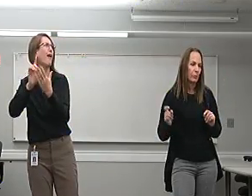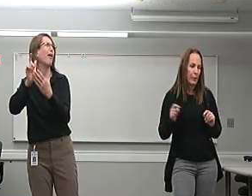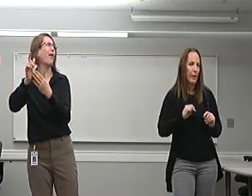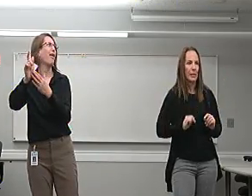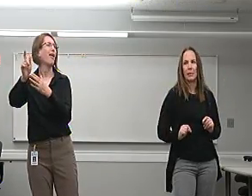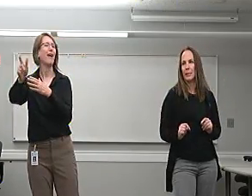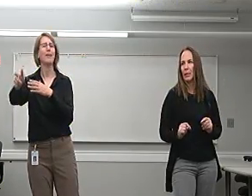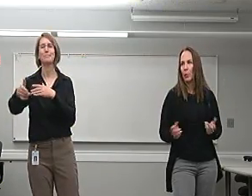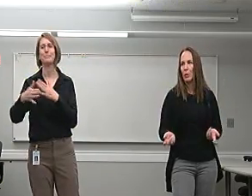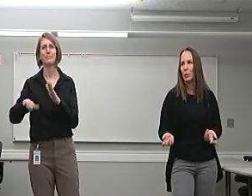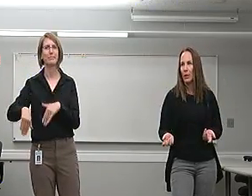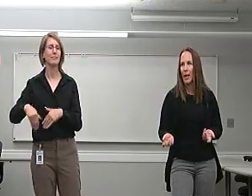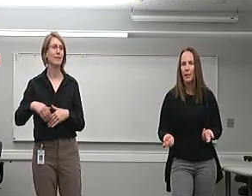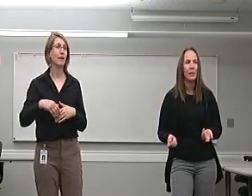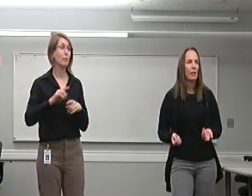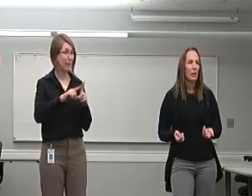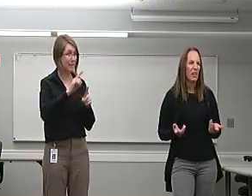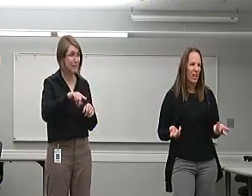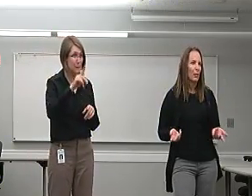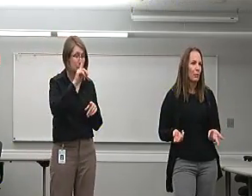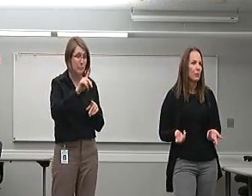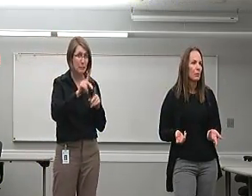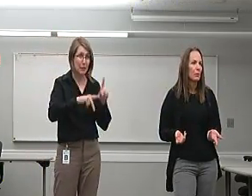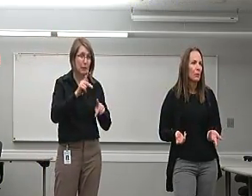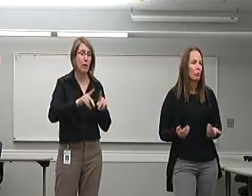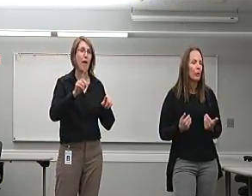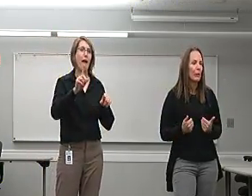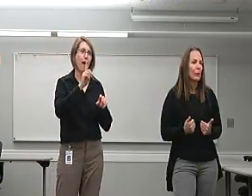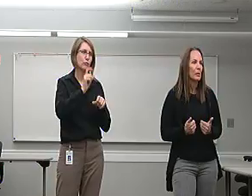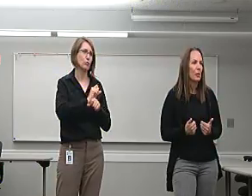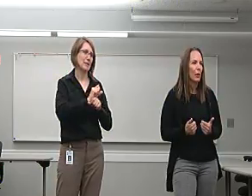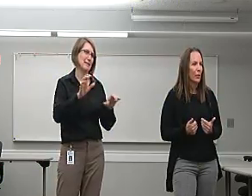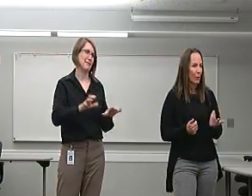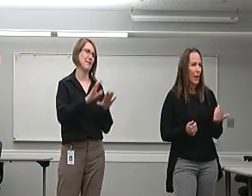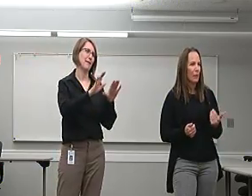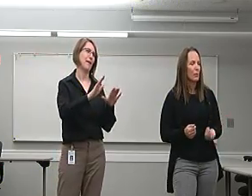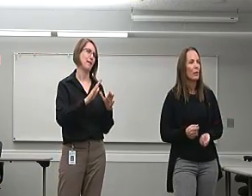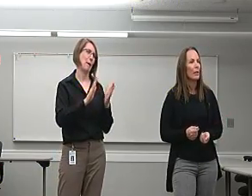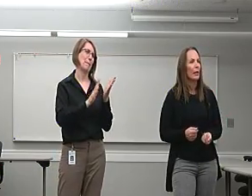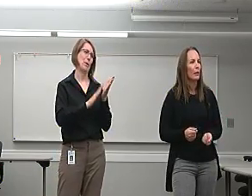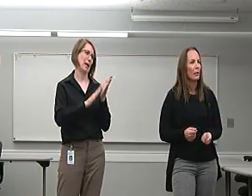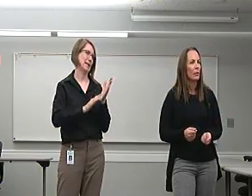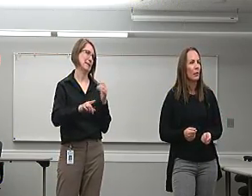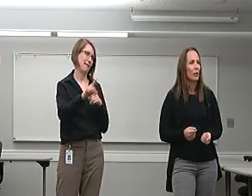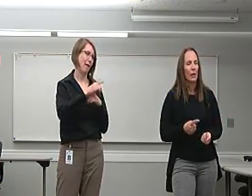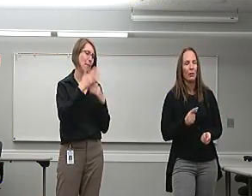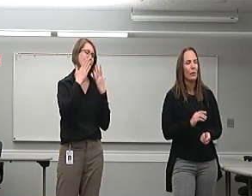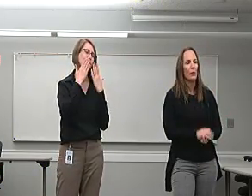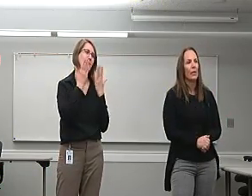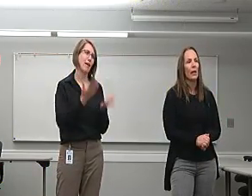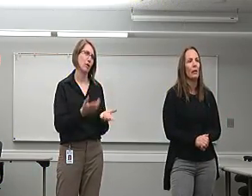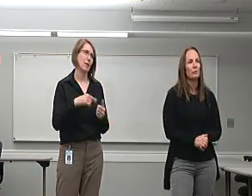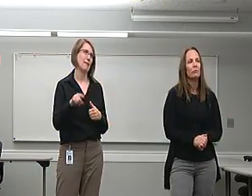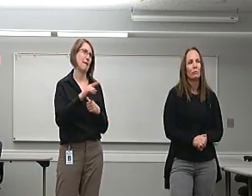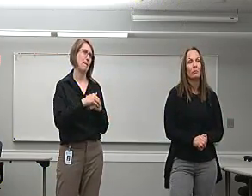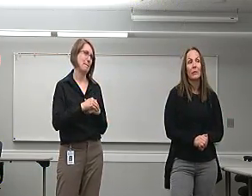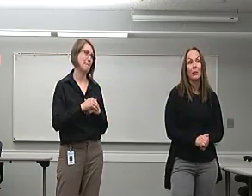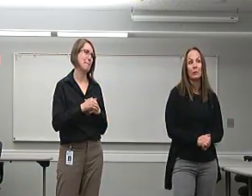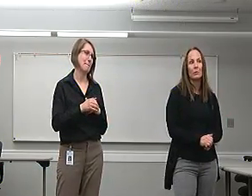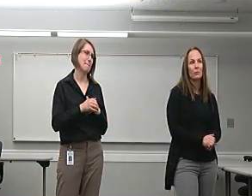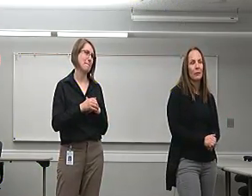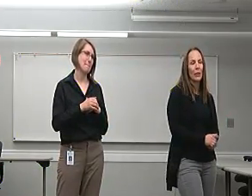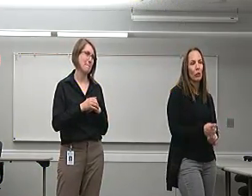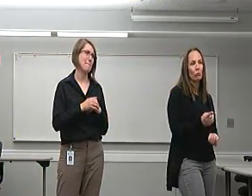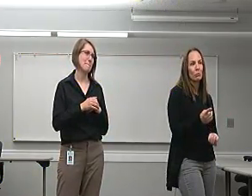and went to a class, thank you. That really means, I don't know that I've done that. So thank you